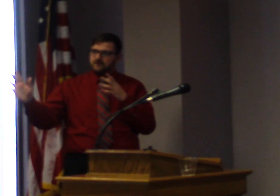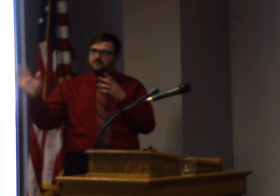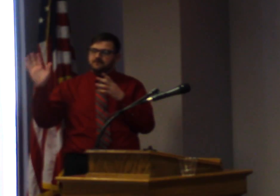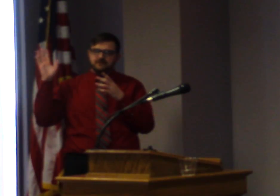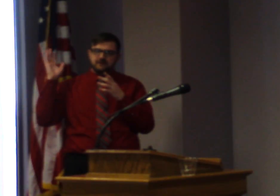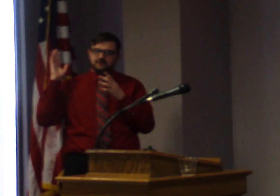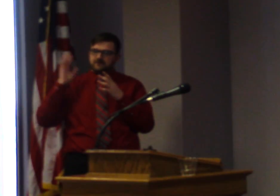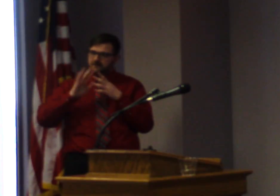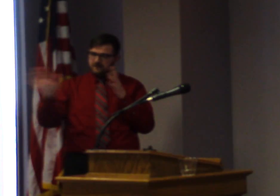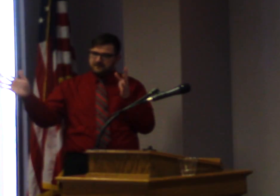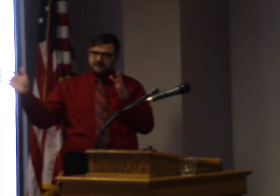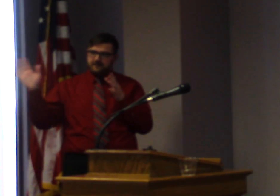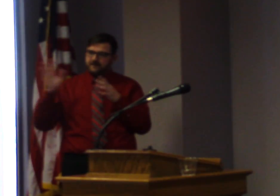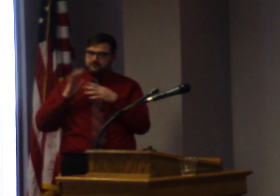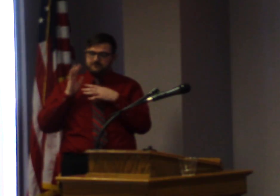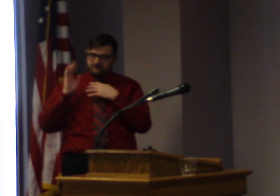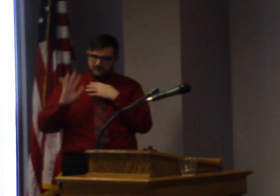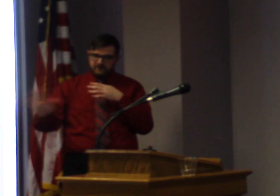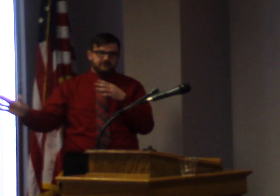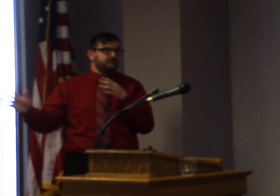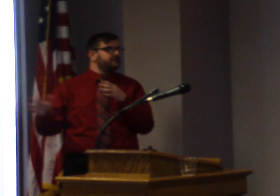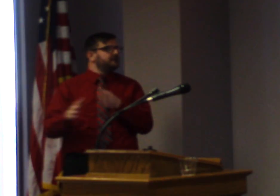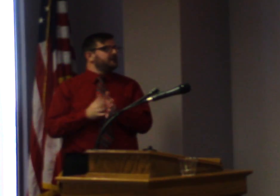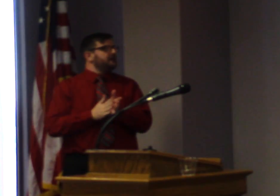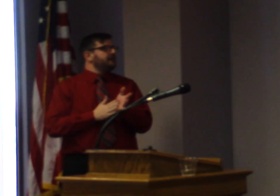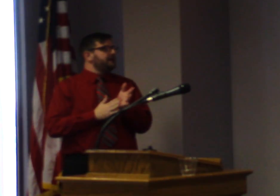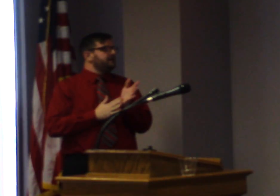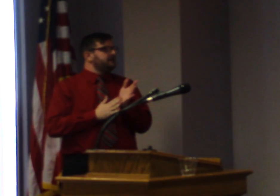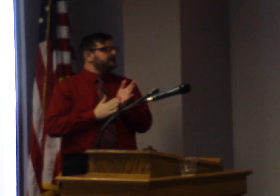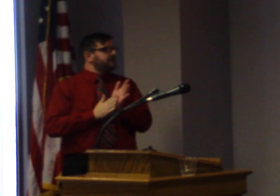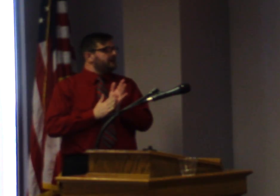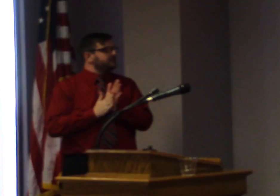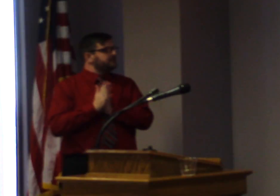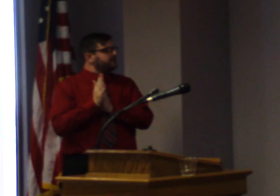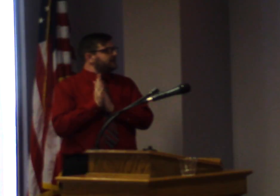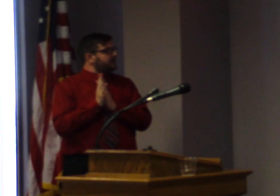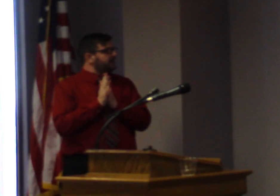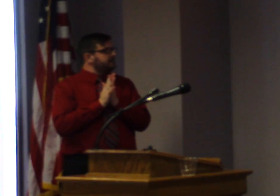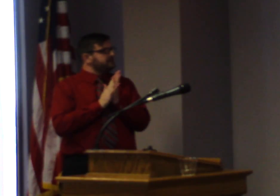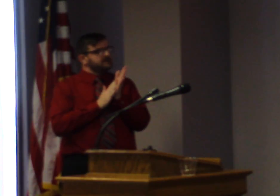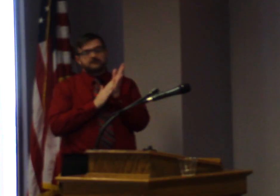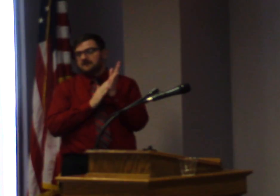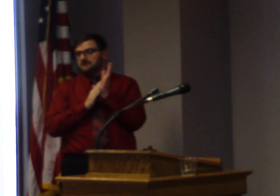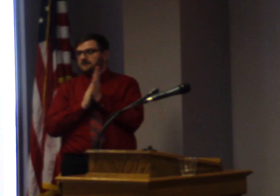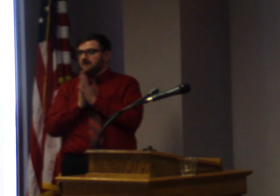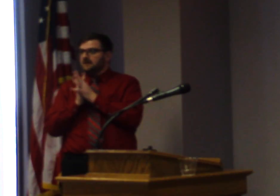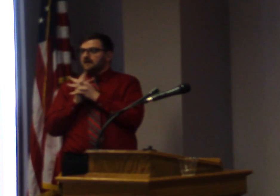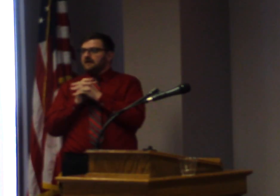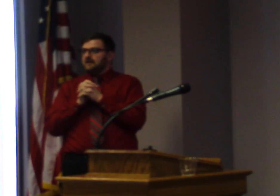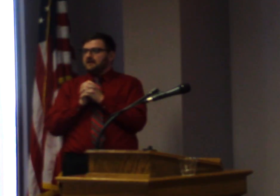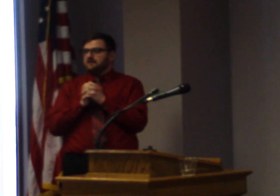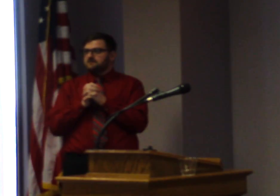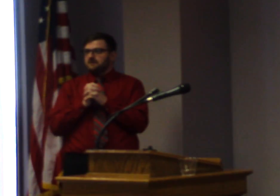coat machine, all that. I was abused, and that was something I had to deal with. And so